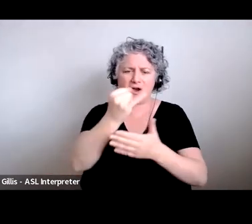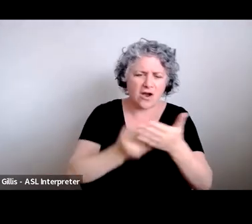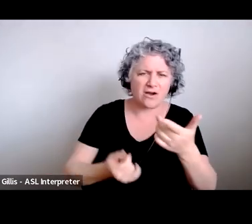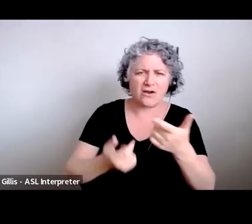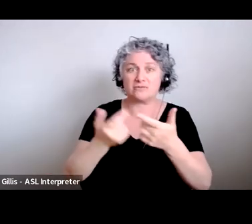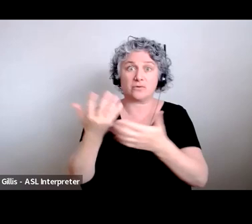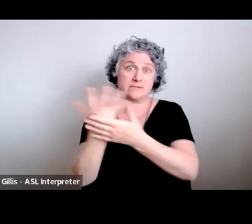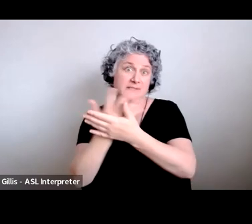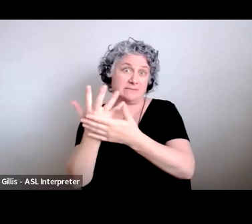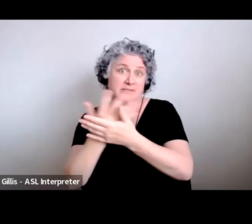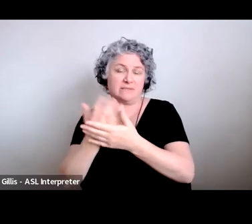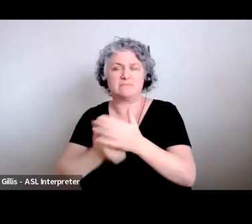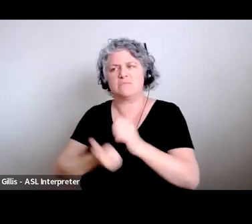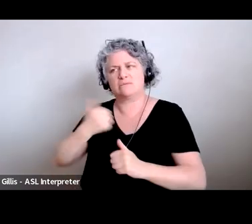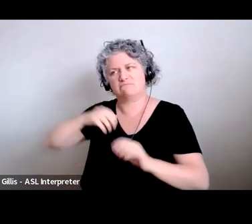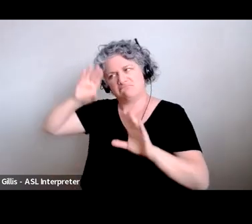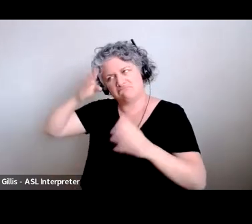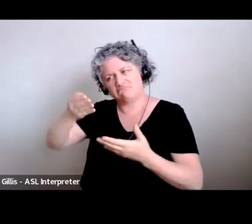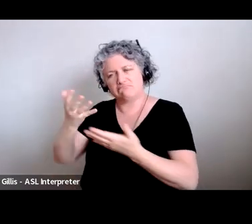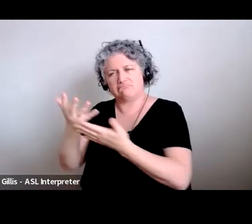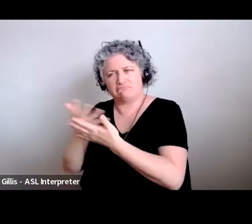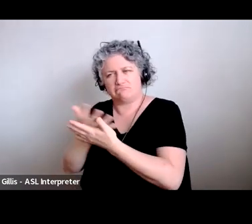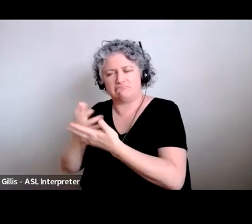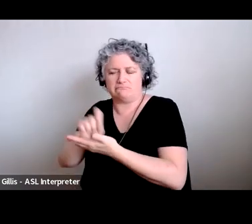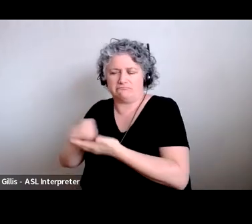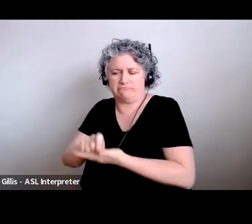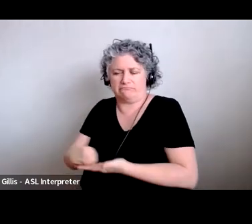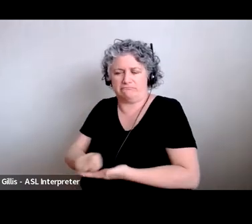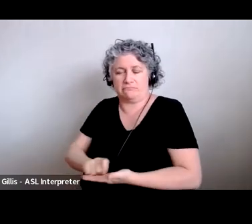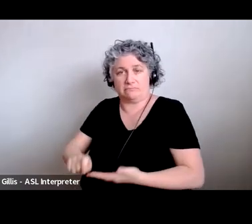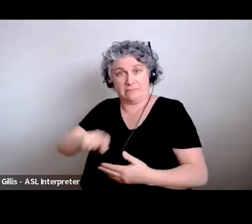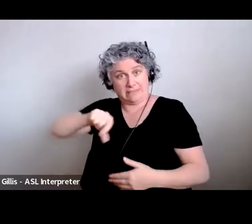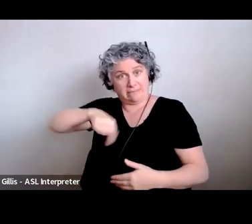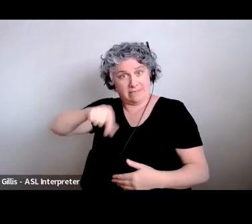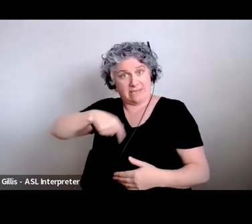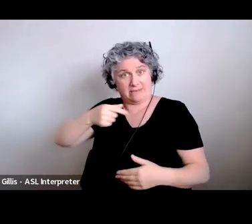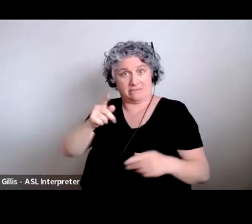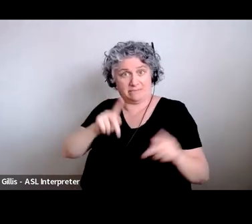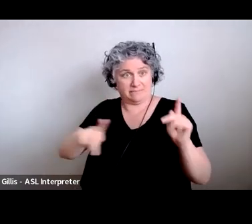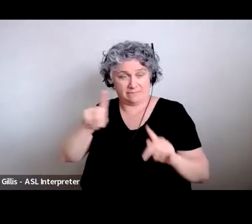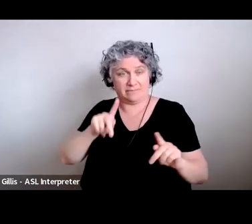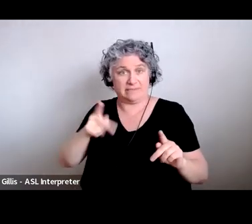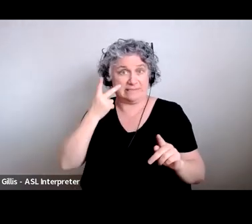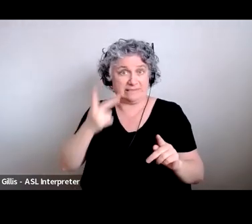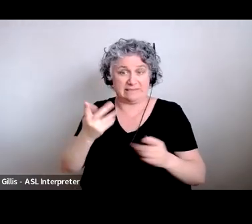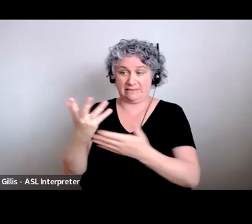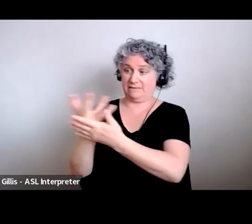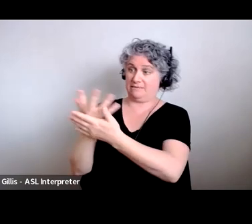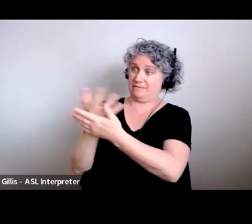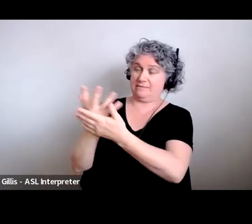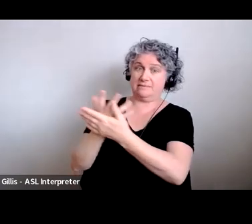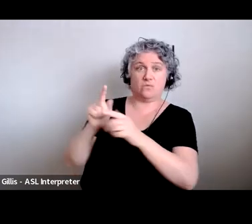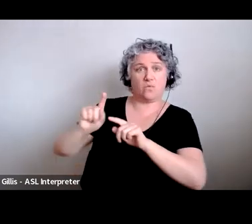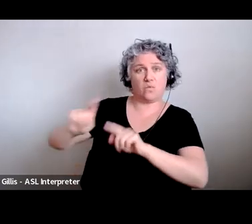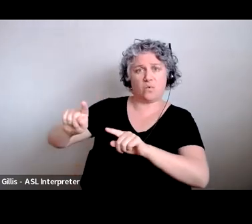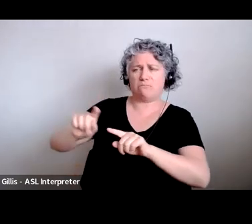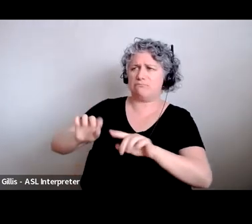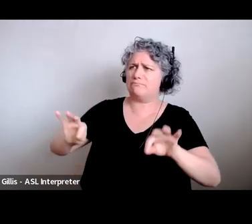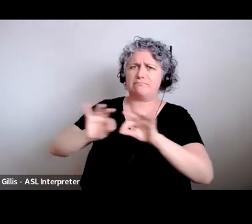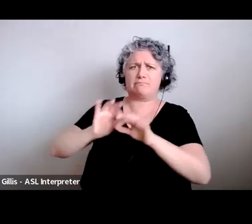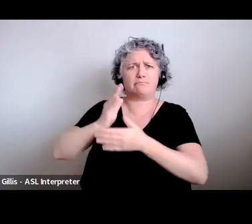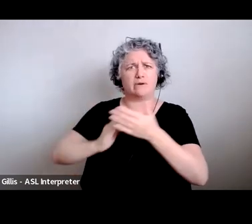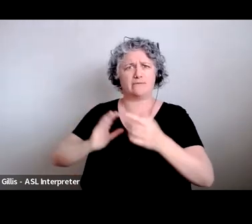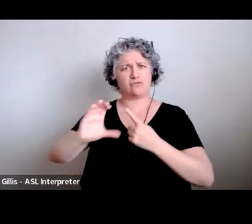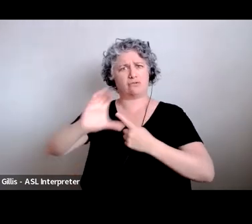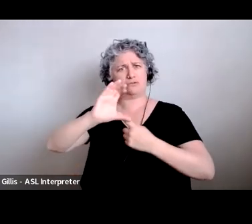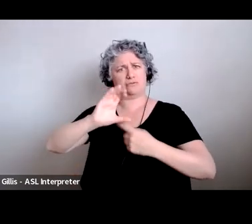I've mainly written about as film, is that in Quebec, the Quebecois really see cinema as an essential part of their